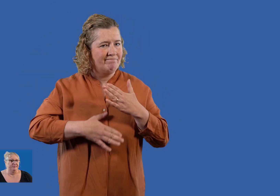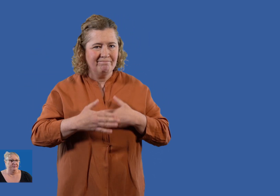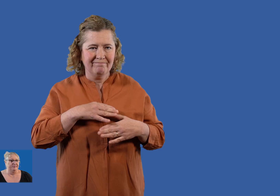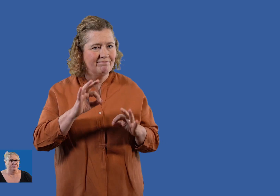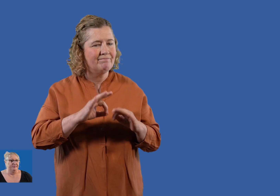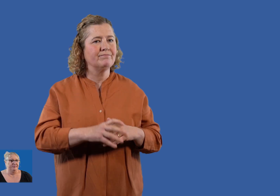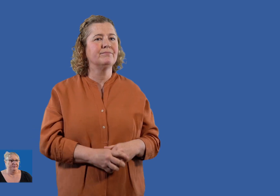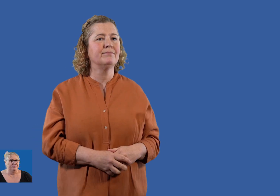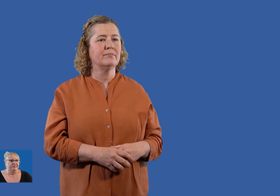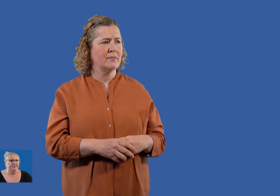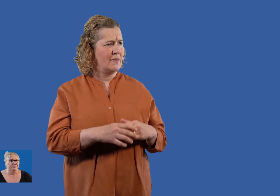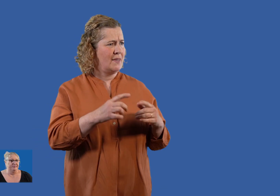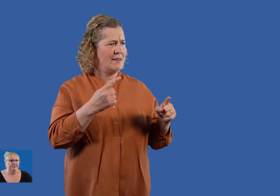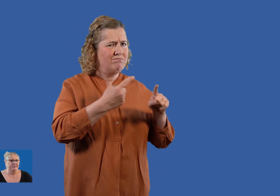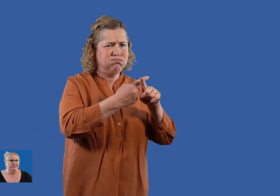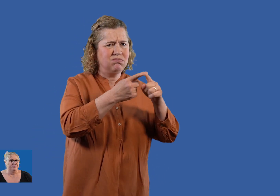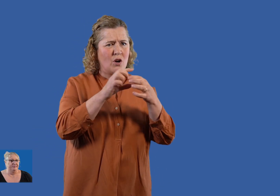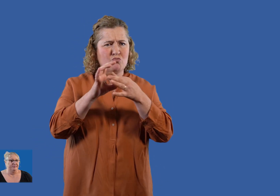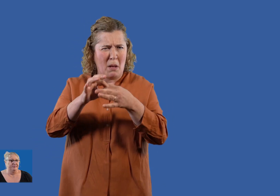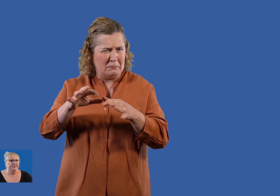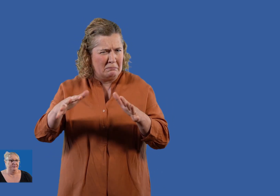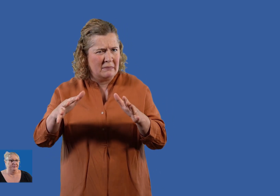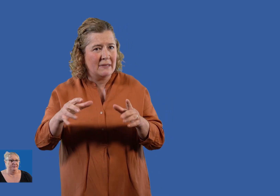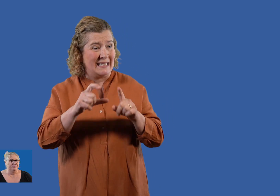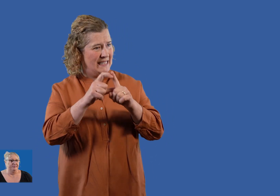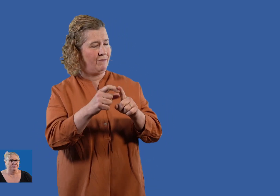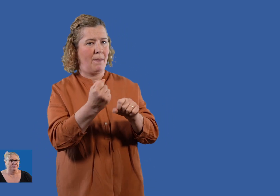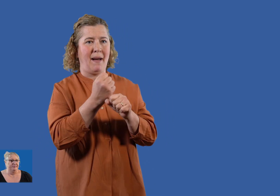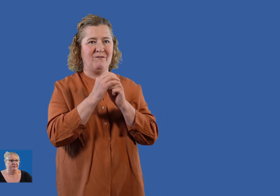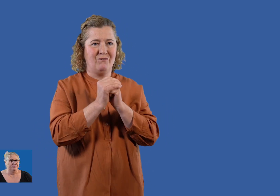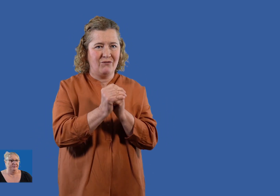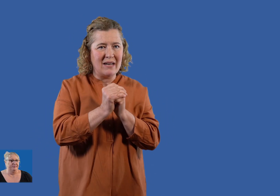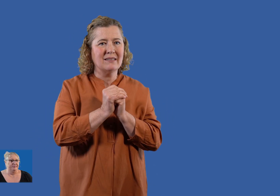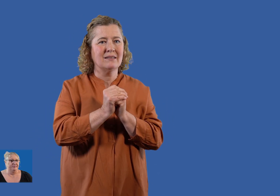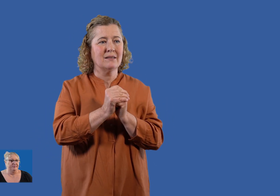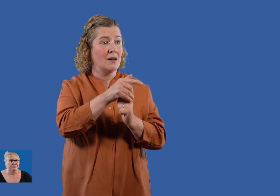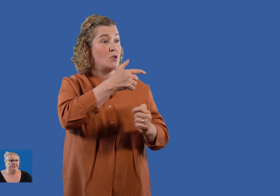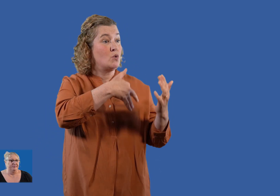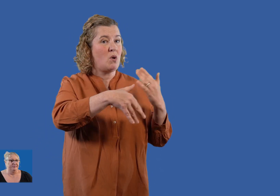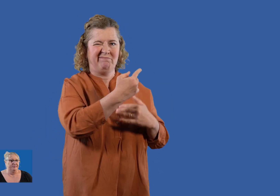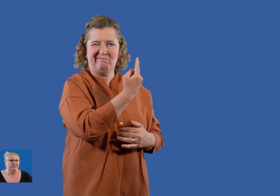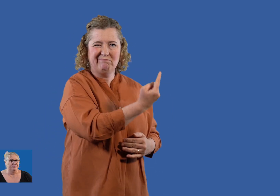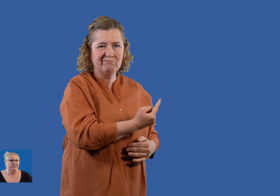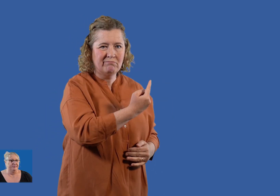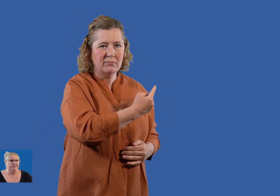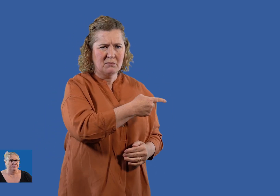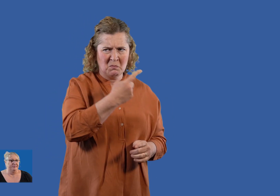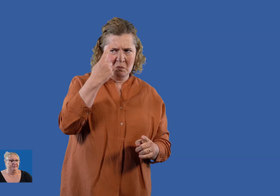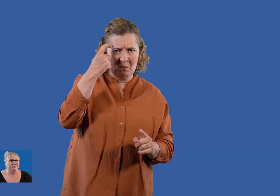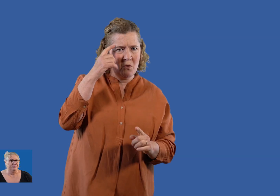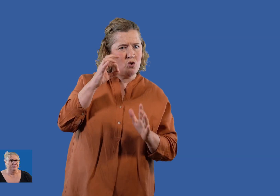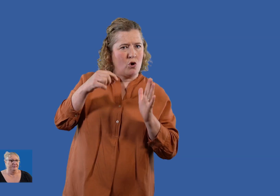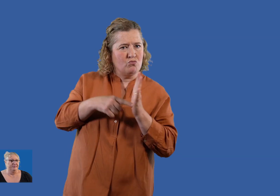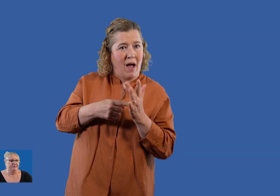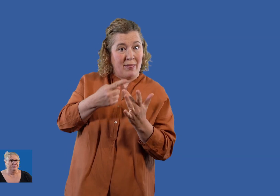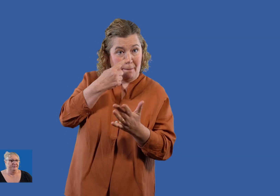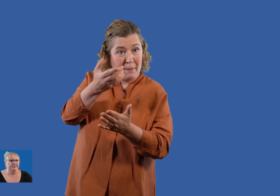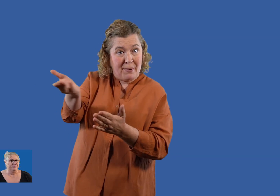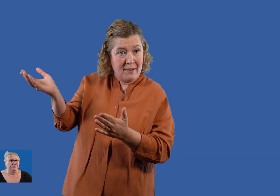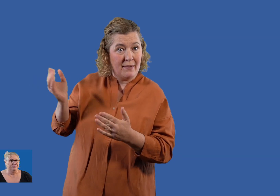now, conflict in relationships or difficulty making friends, social isolation with suspicion and mistrust of